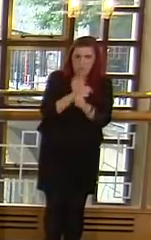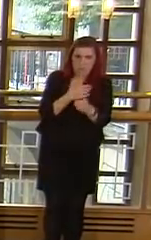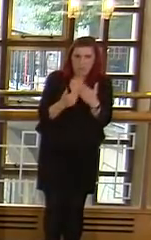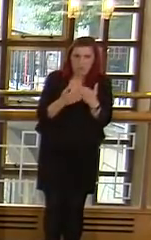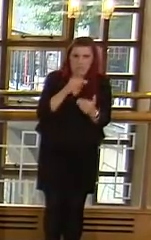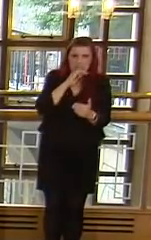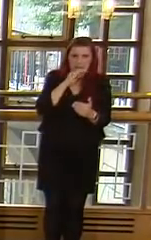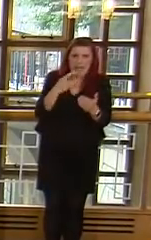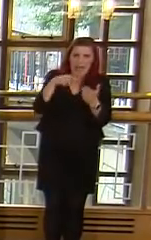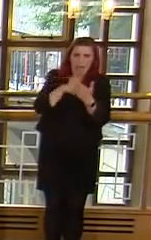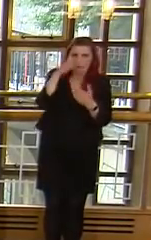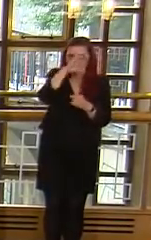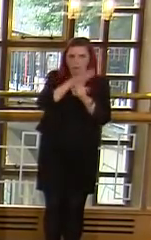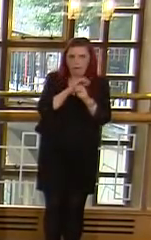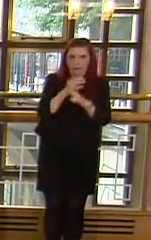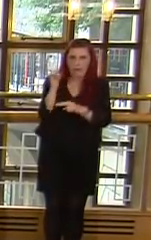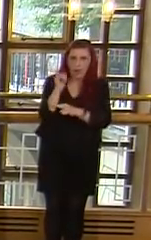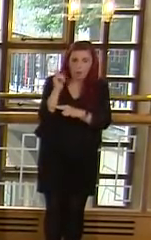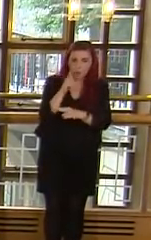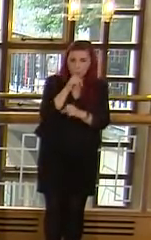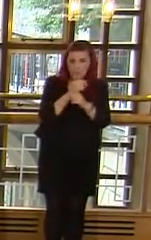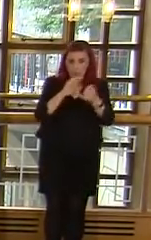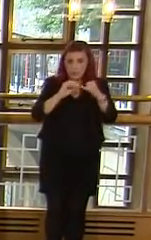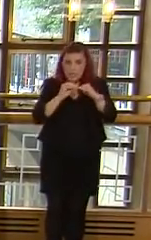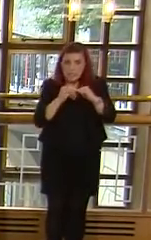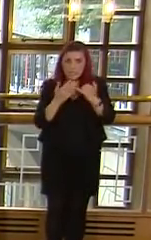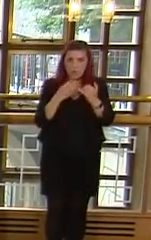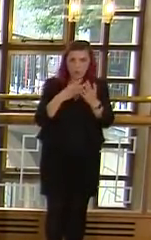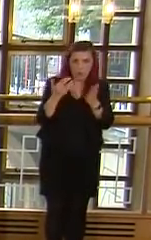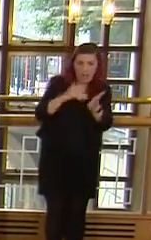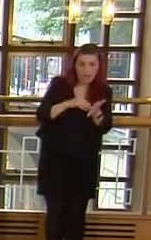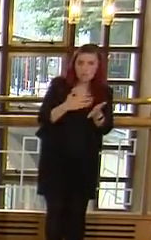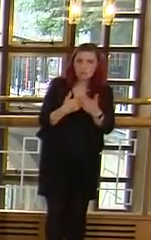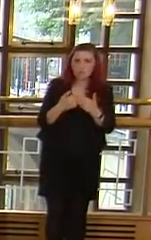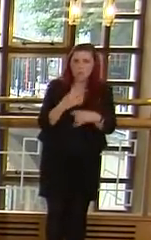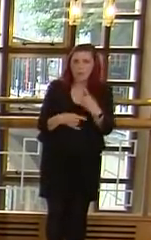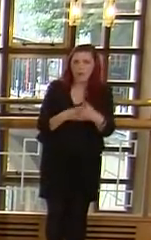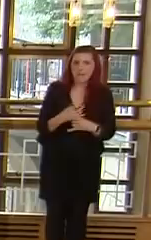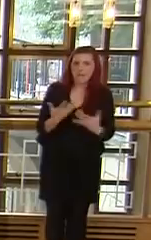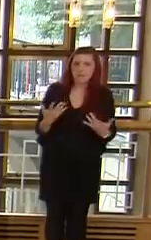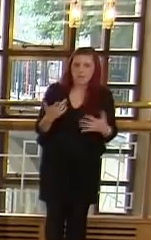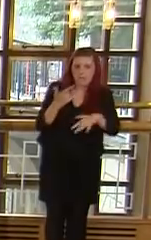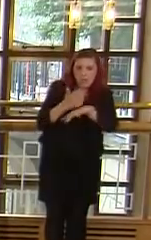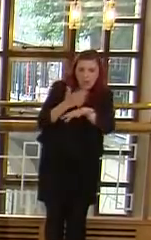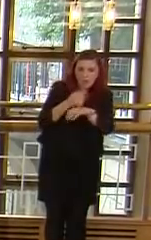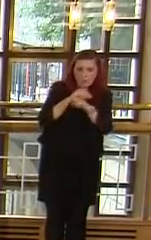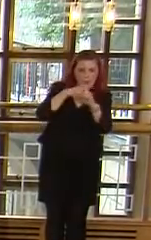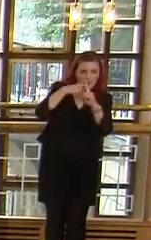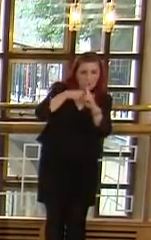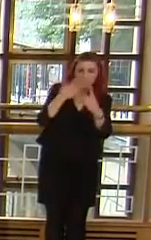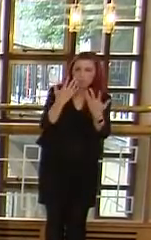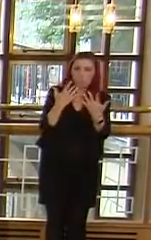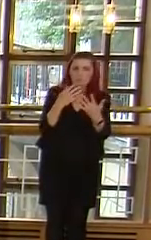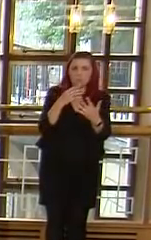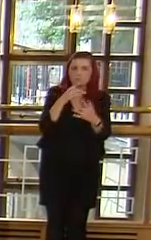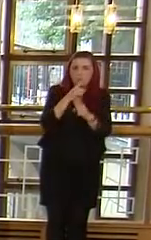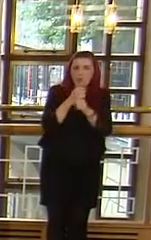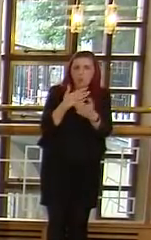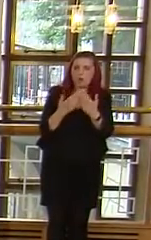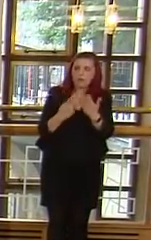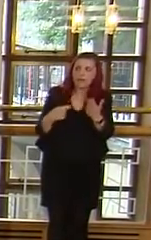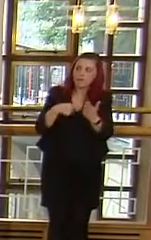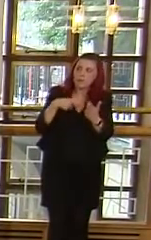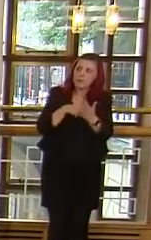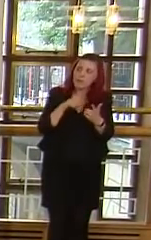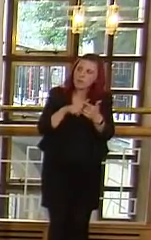like testing on one side of the travelling to the next? And also you mentioned some